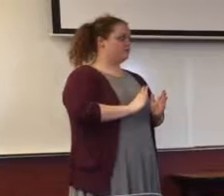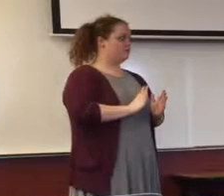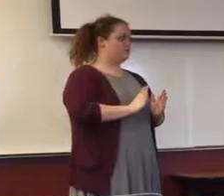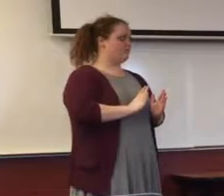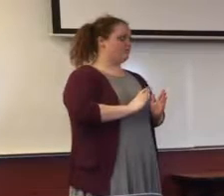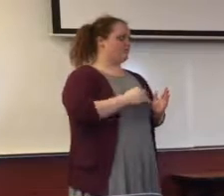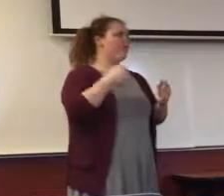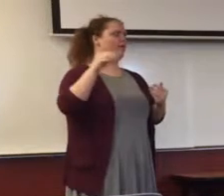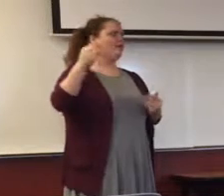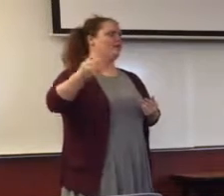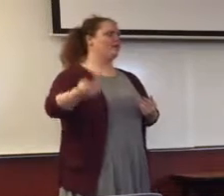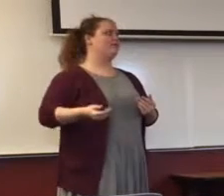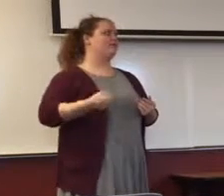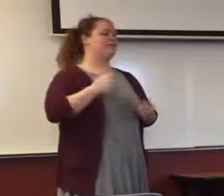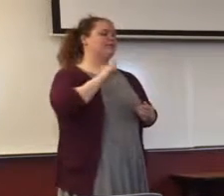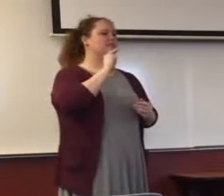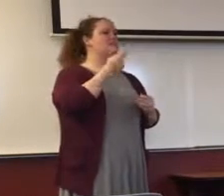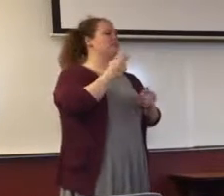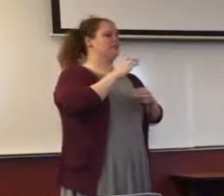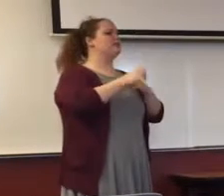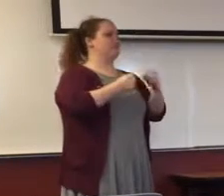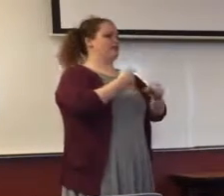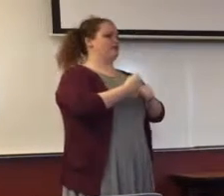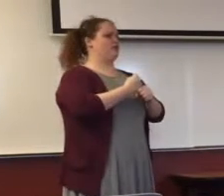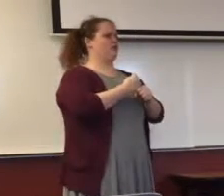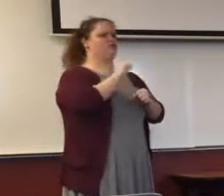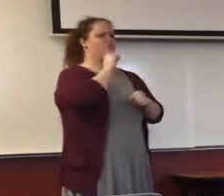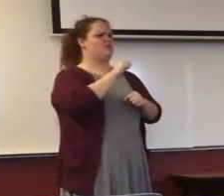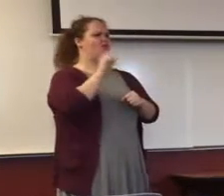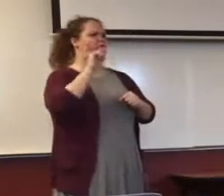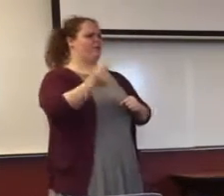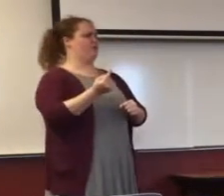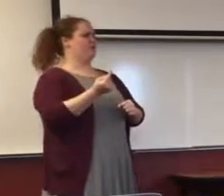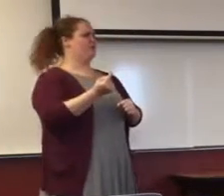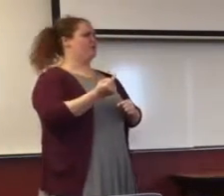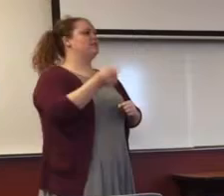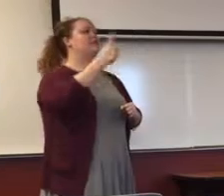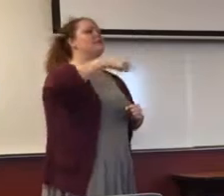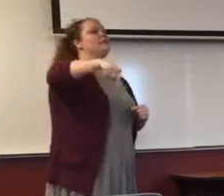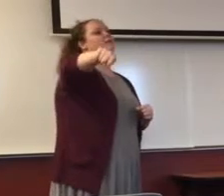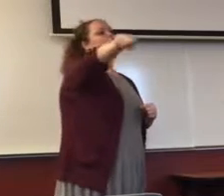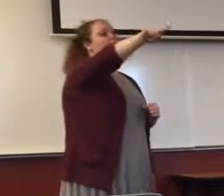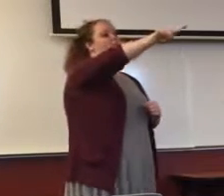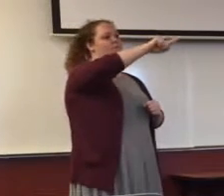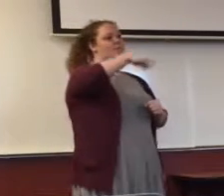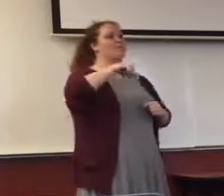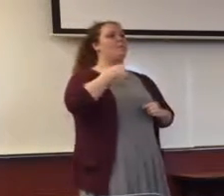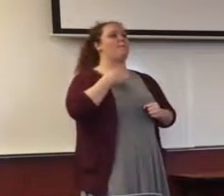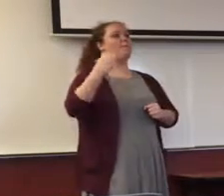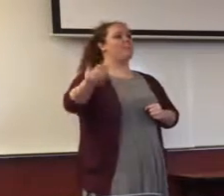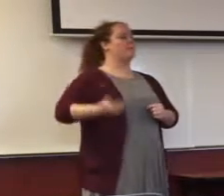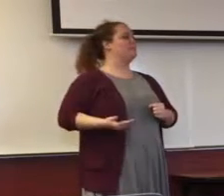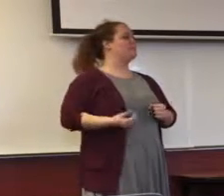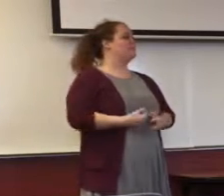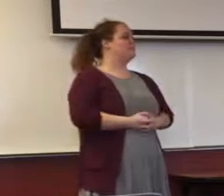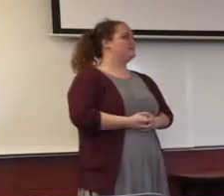do Is it- what she's asking them to do. Oh, it would be these people. Okay. Oh, okay. Yeah, never mind. Okay.